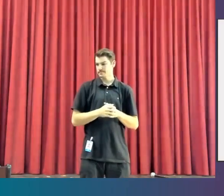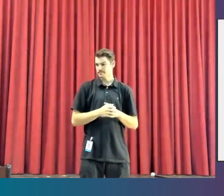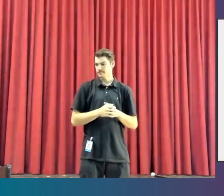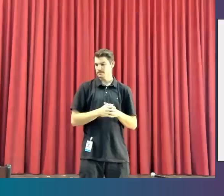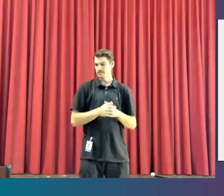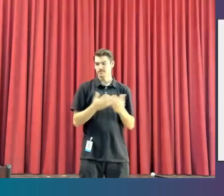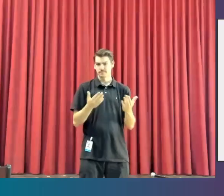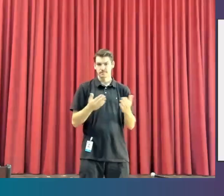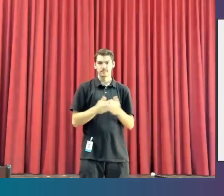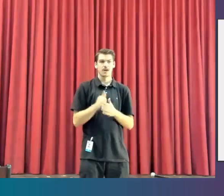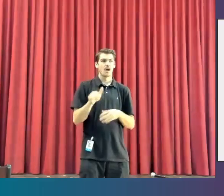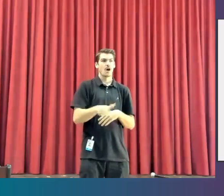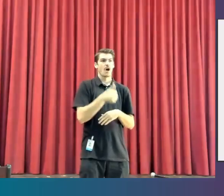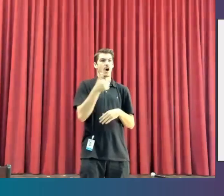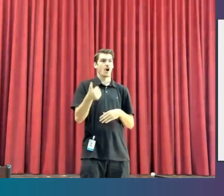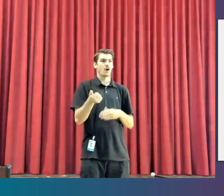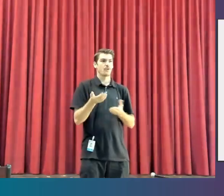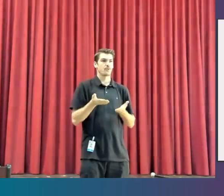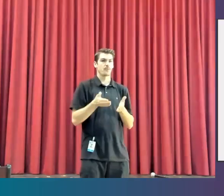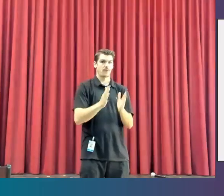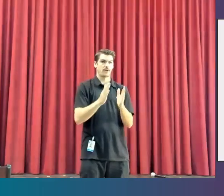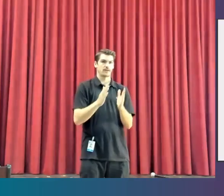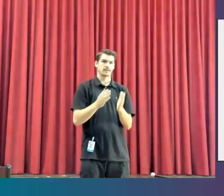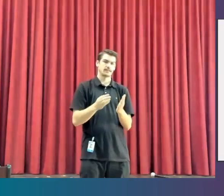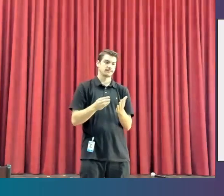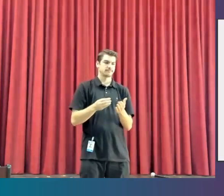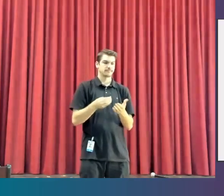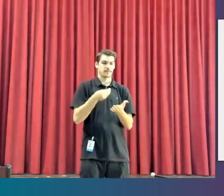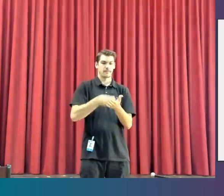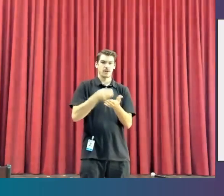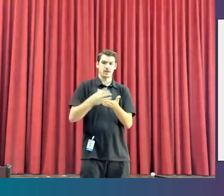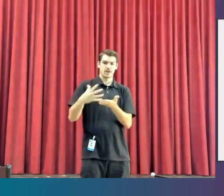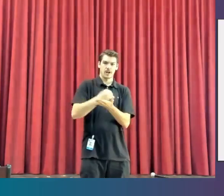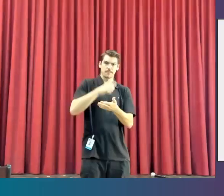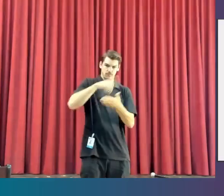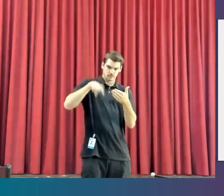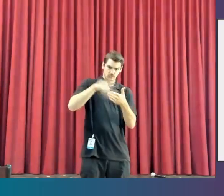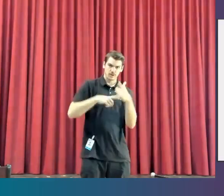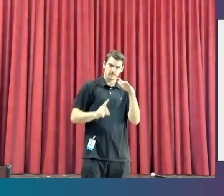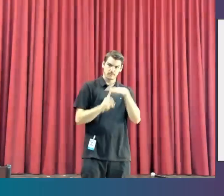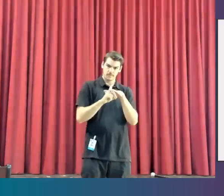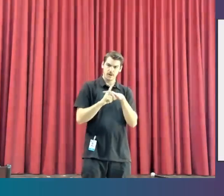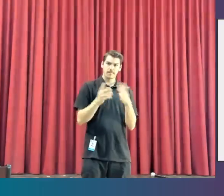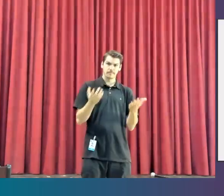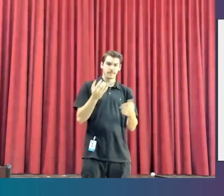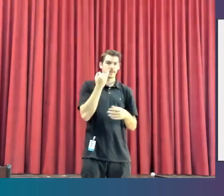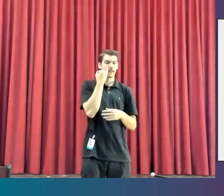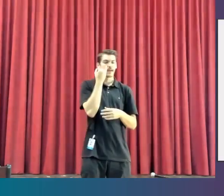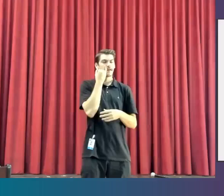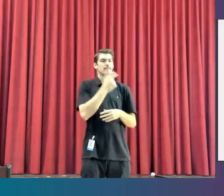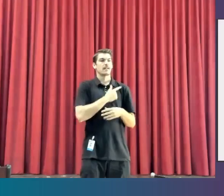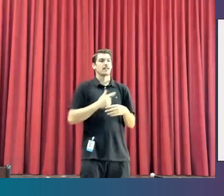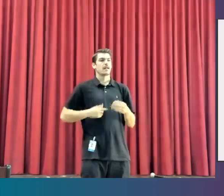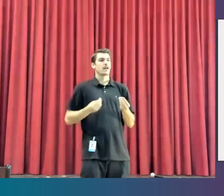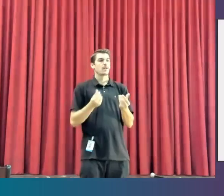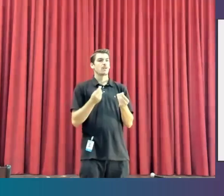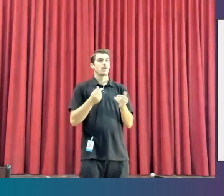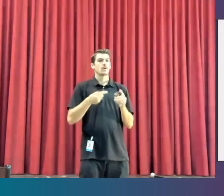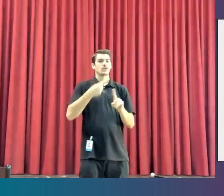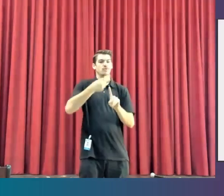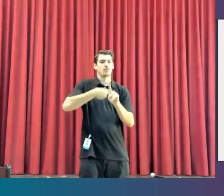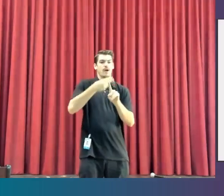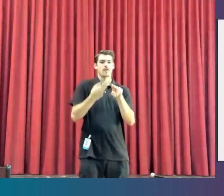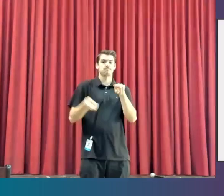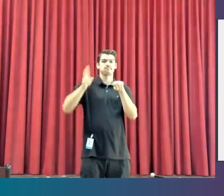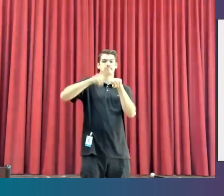Some other ways that source of income discrimination can show up would be if a landlord charges a higher